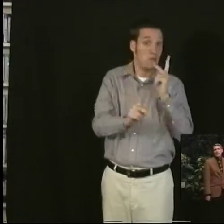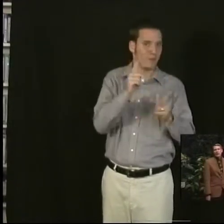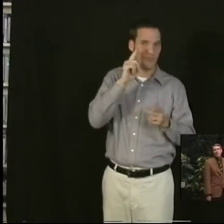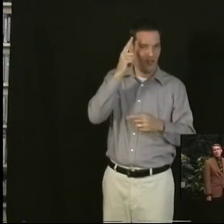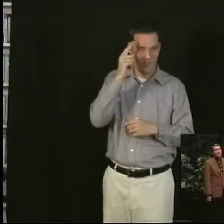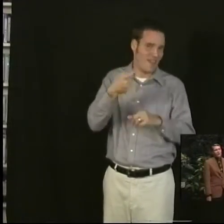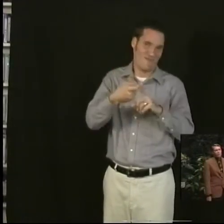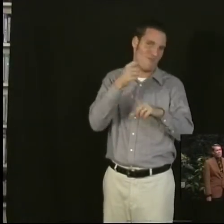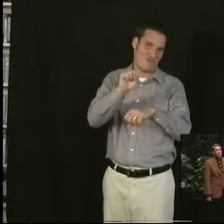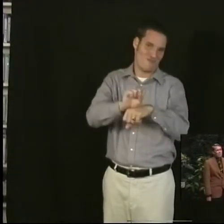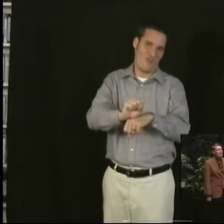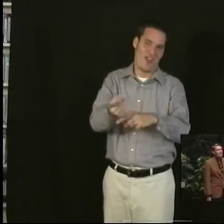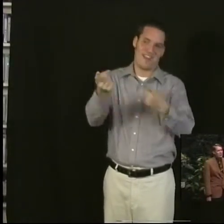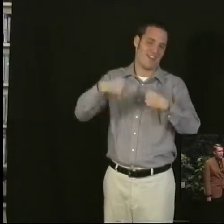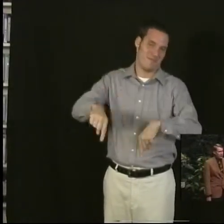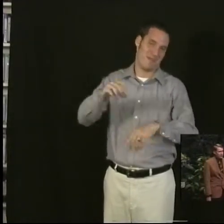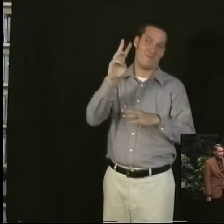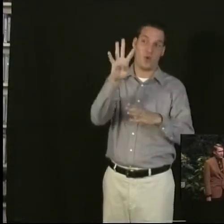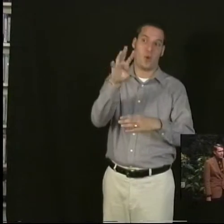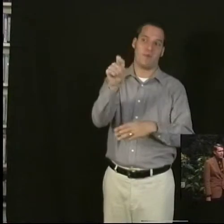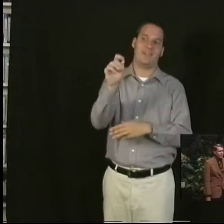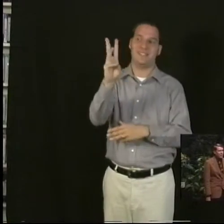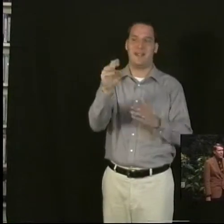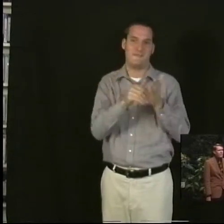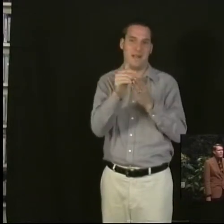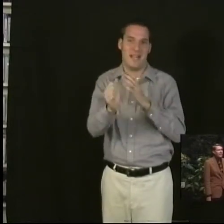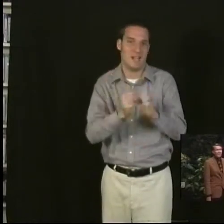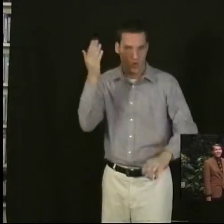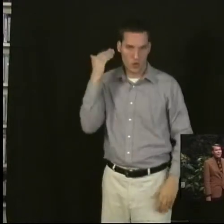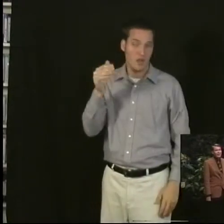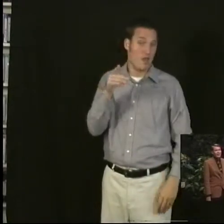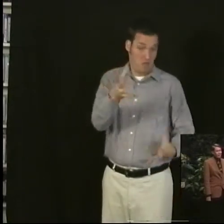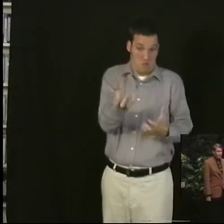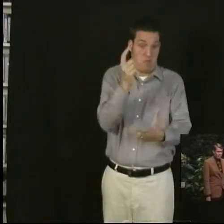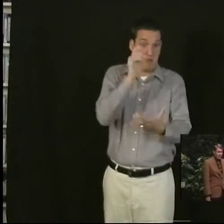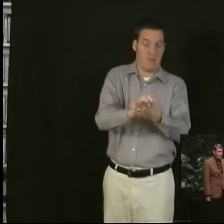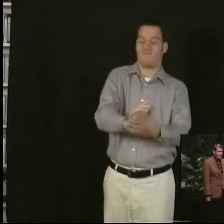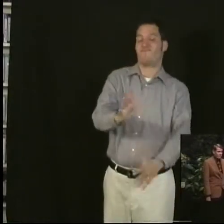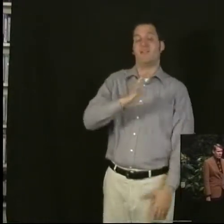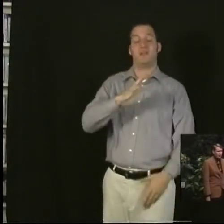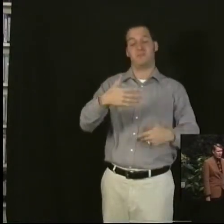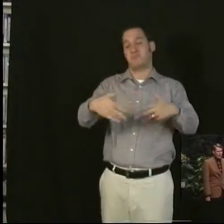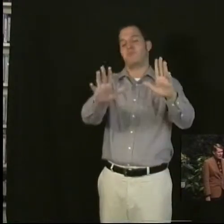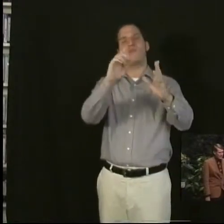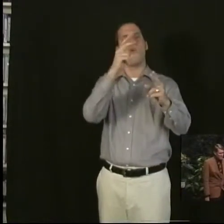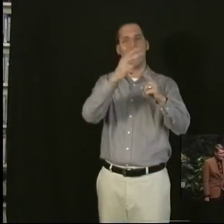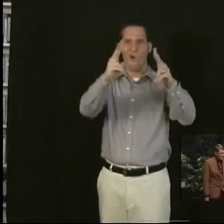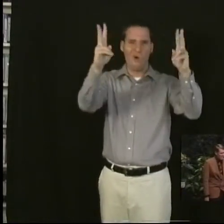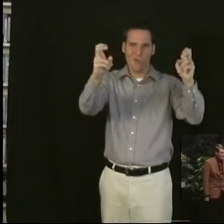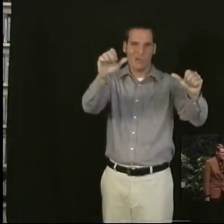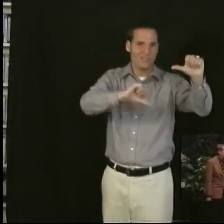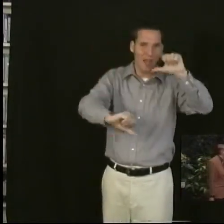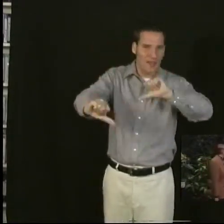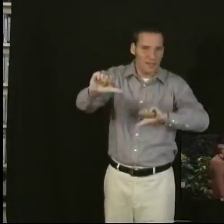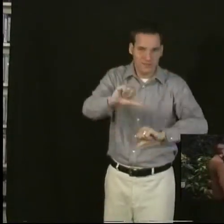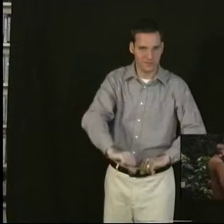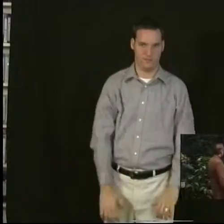not think they came from a rock 4.6 billion years ago. Now, if you want to believe that, that's fine. I don't care what you believe, but don't call it science.